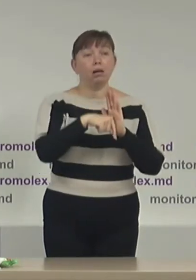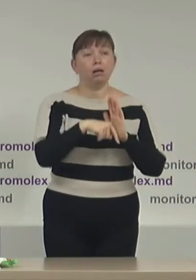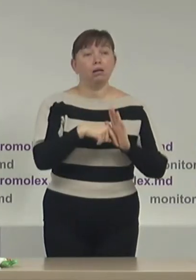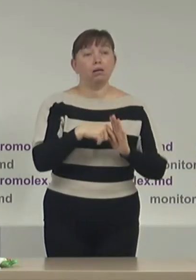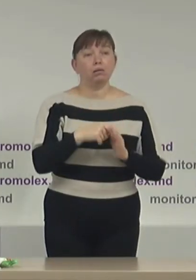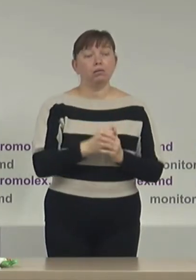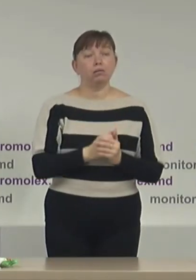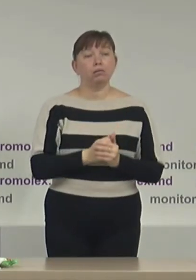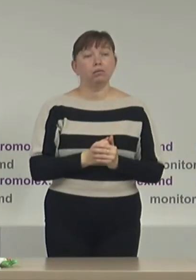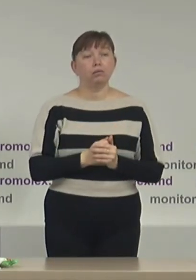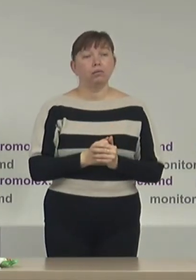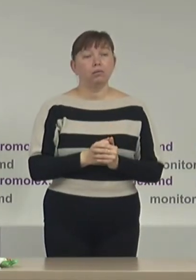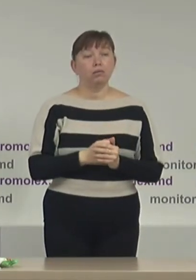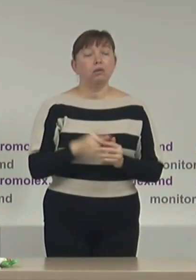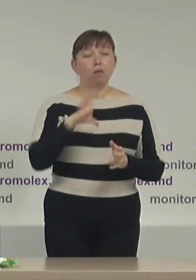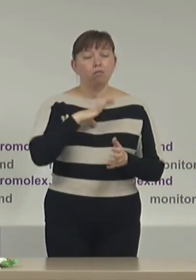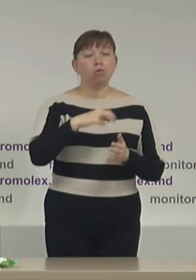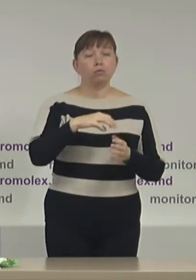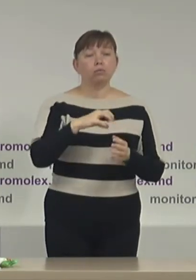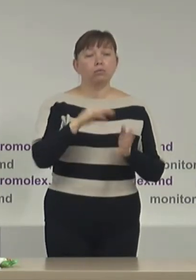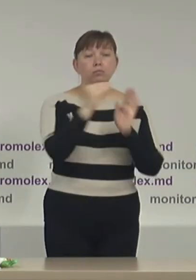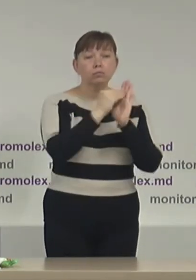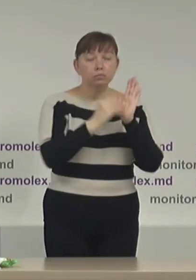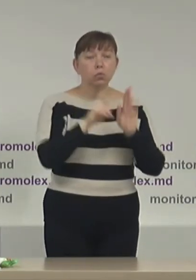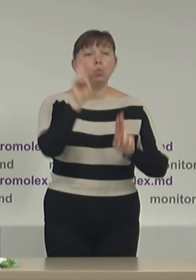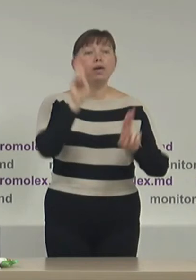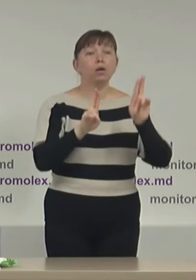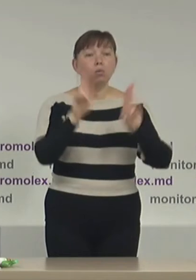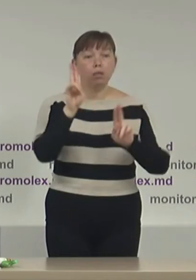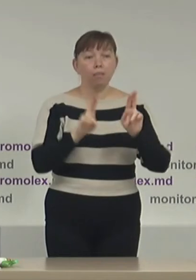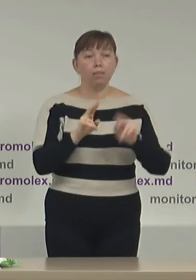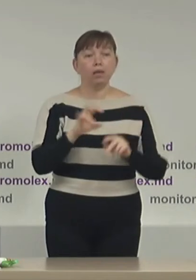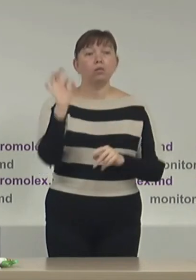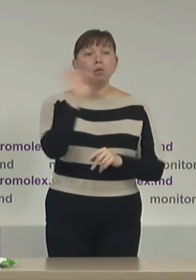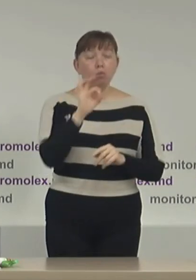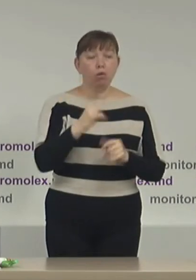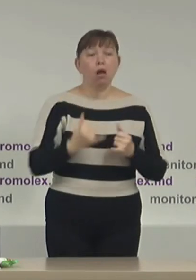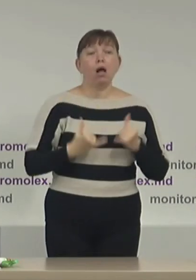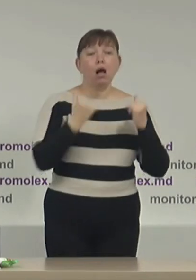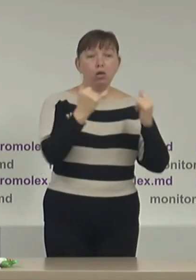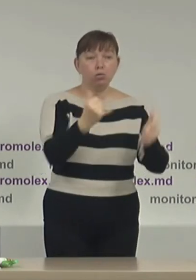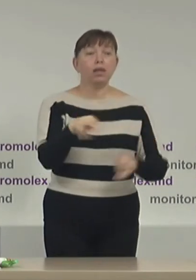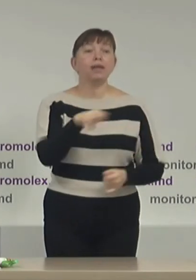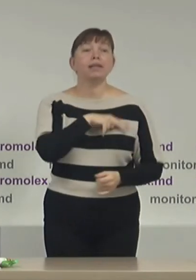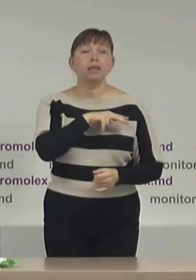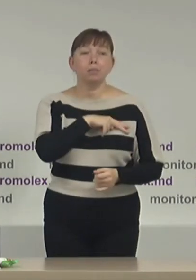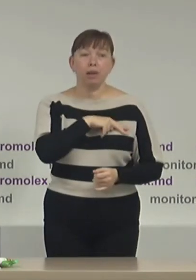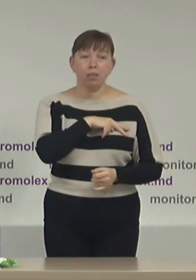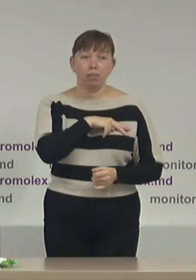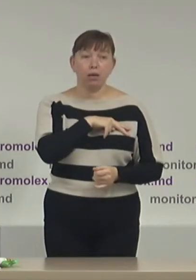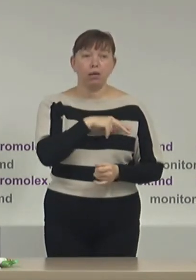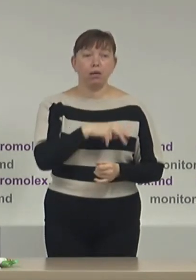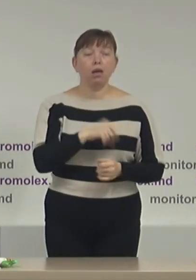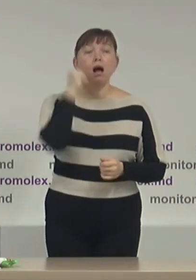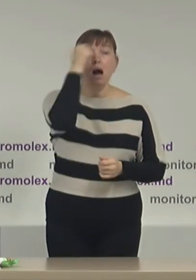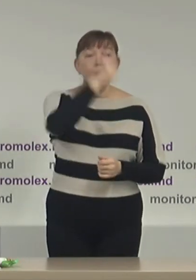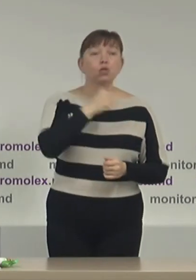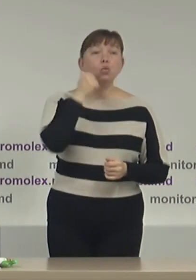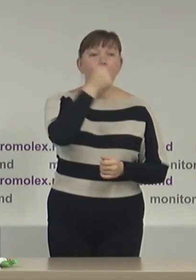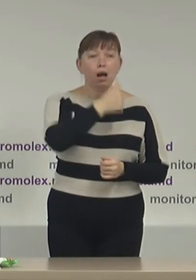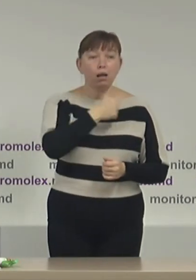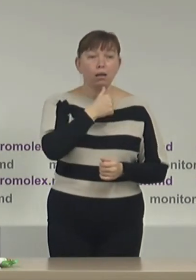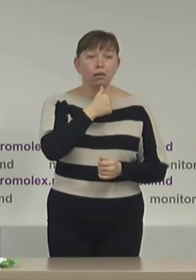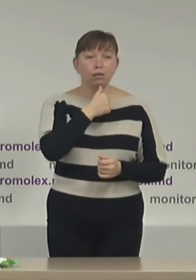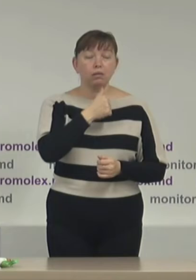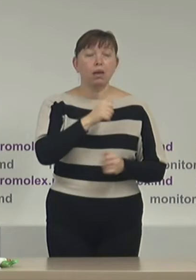passed, which approved a regulation on how to award